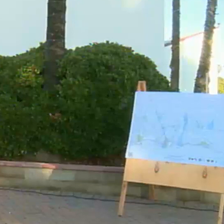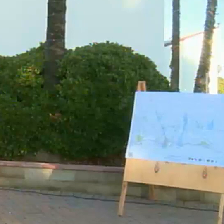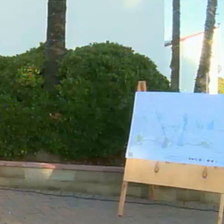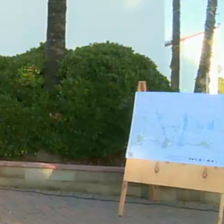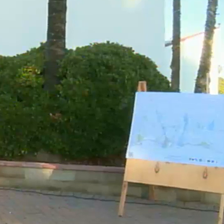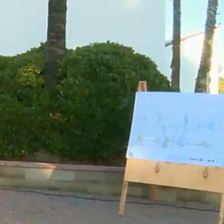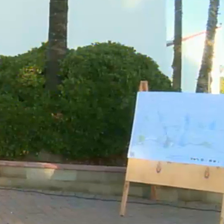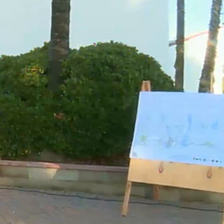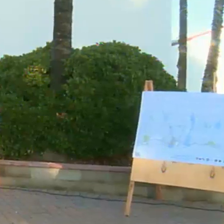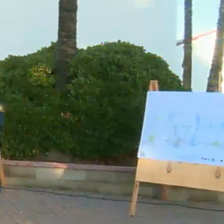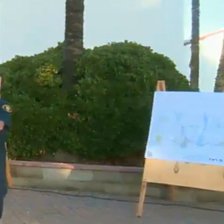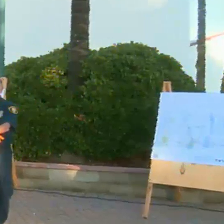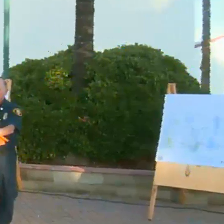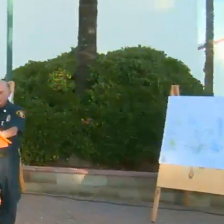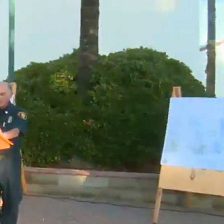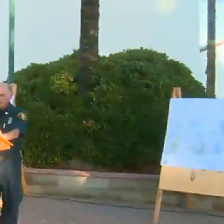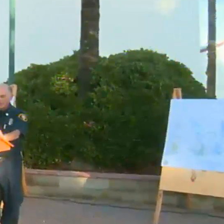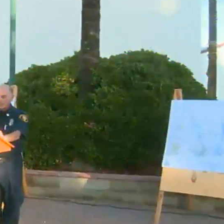Ponts,